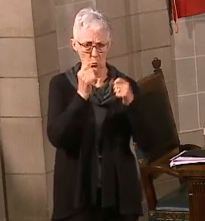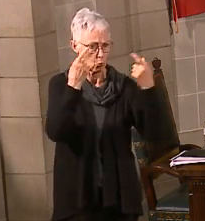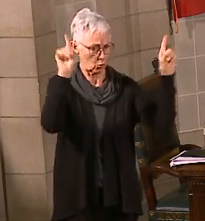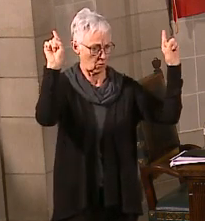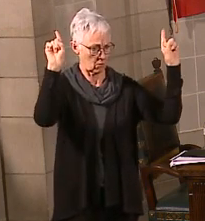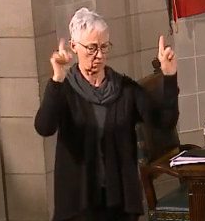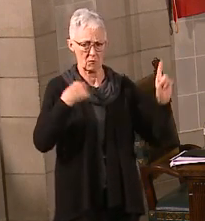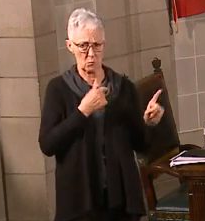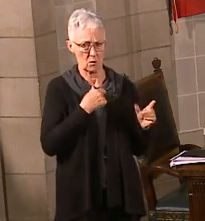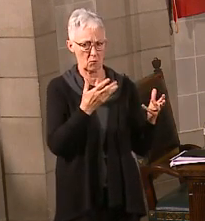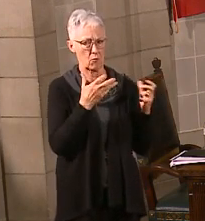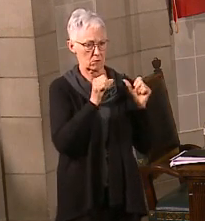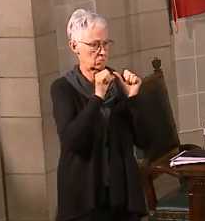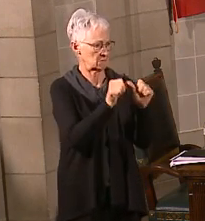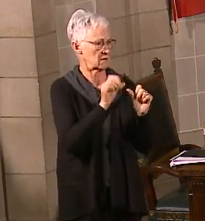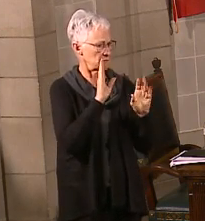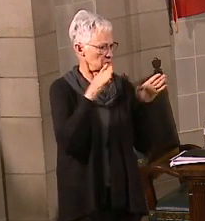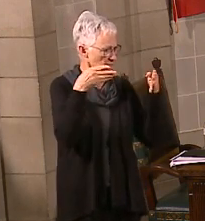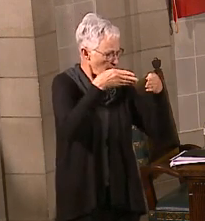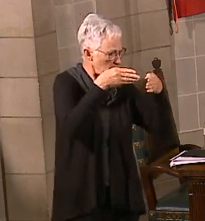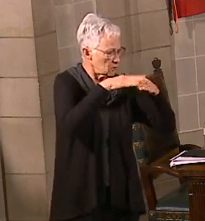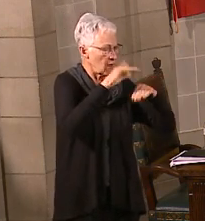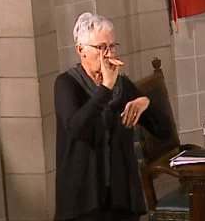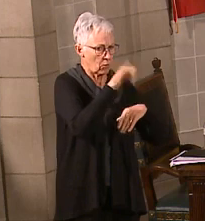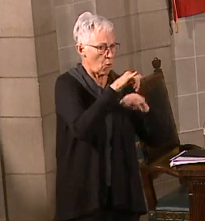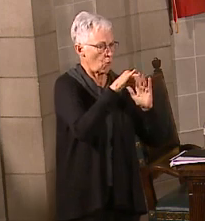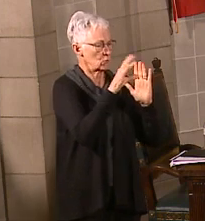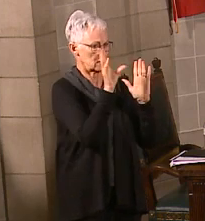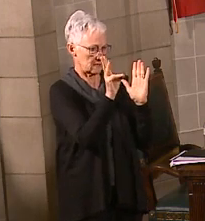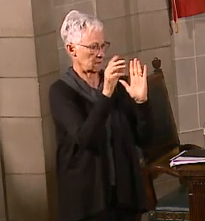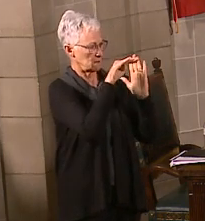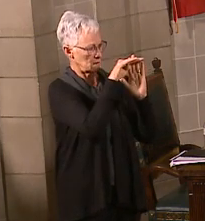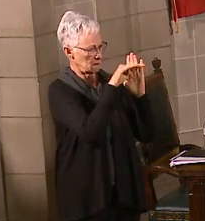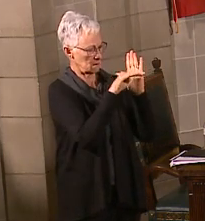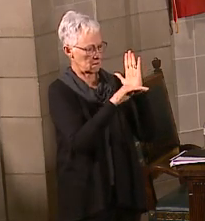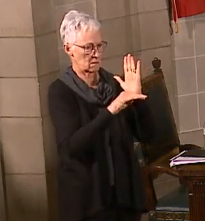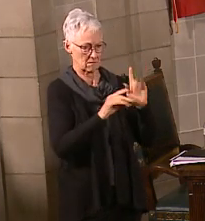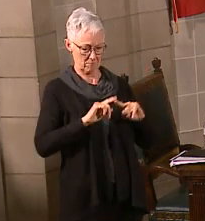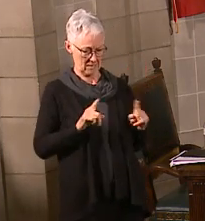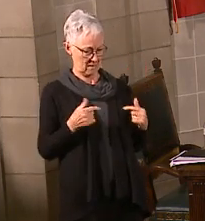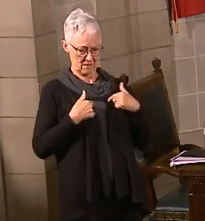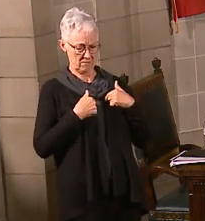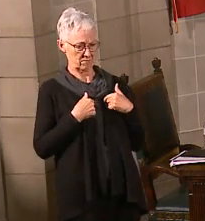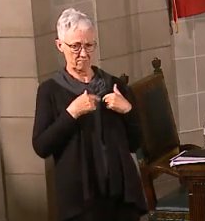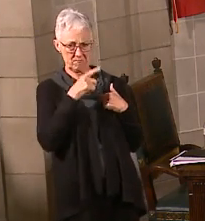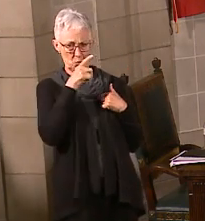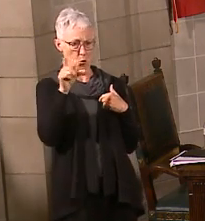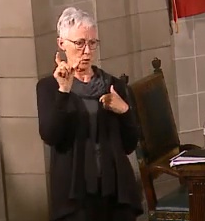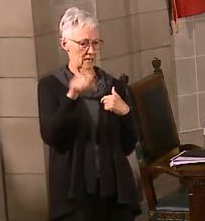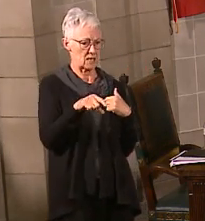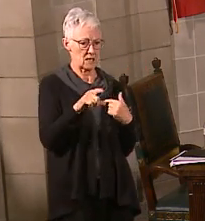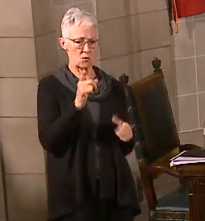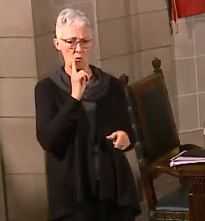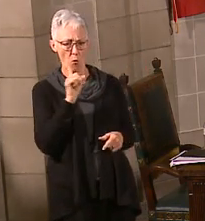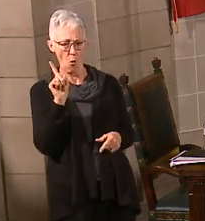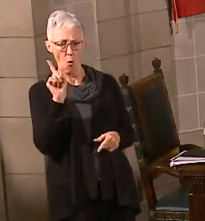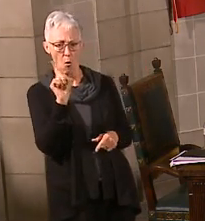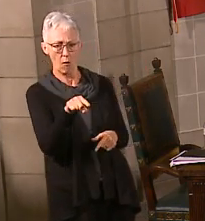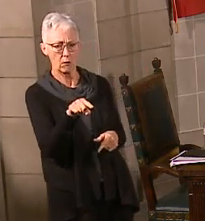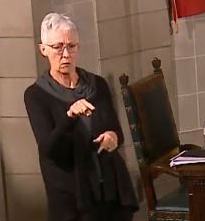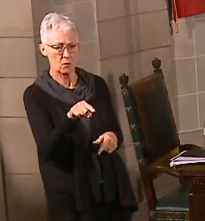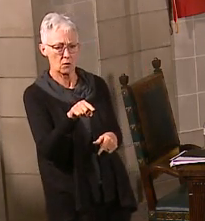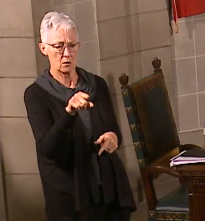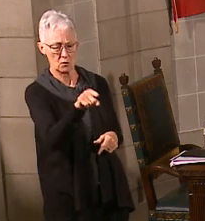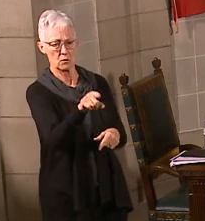working. We got to continue to stay focused on this, but we don't need to say, hey, this person or that person,